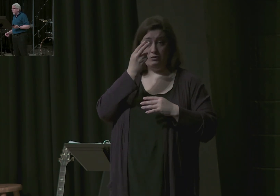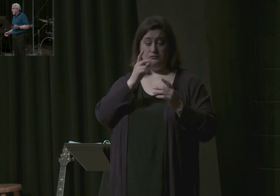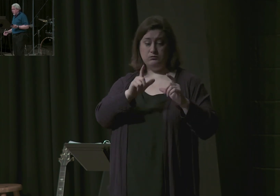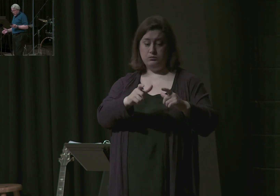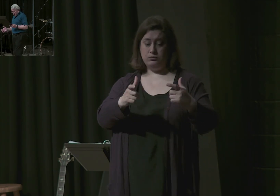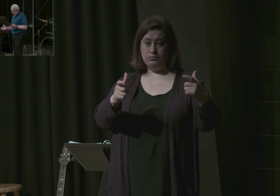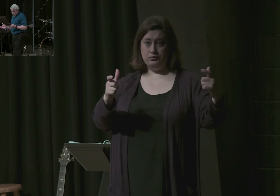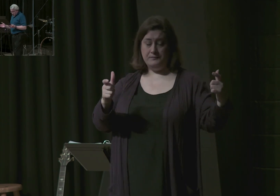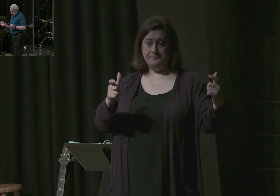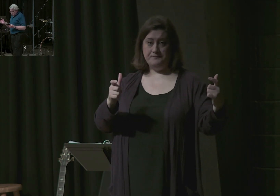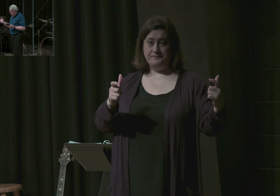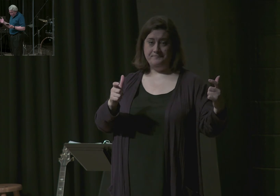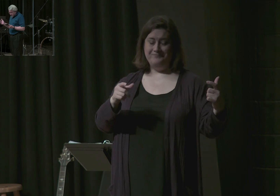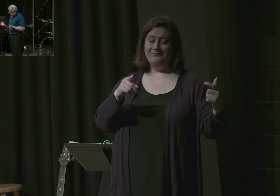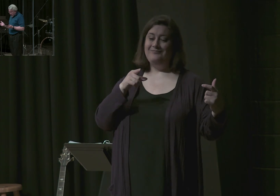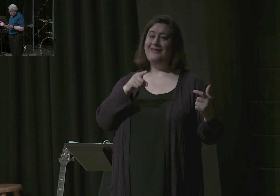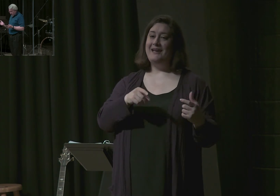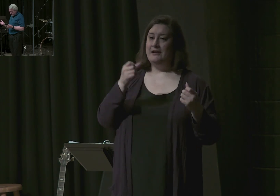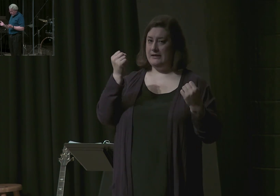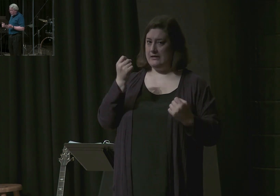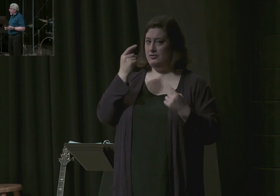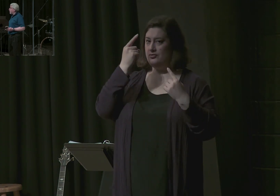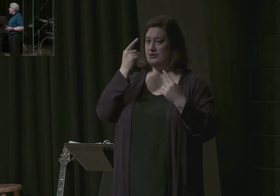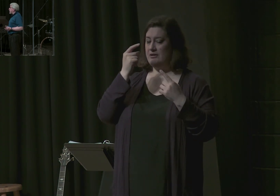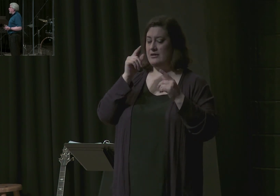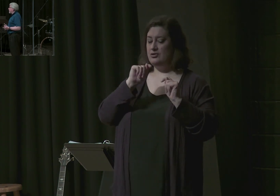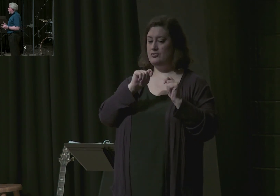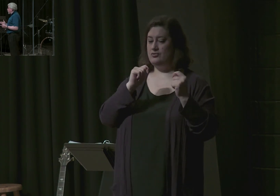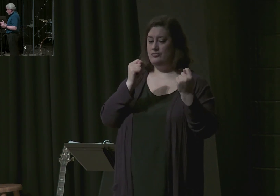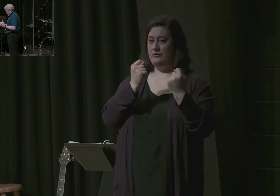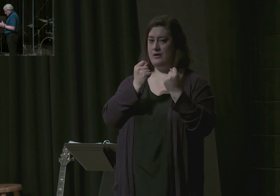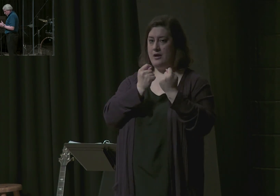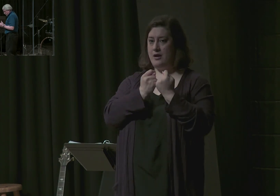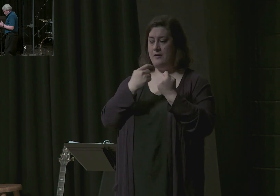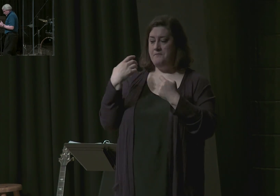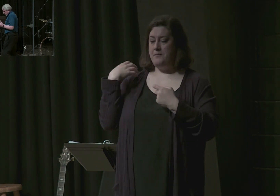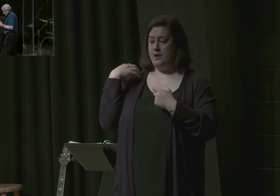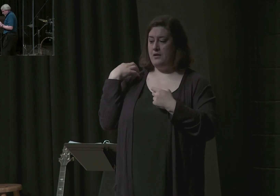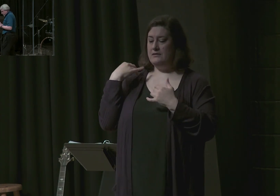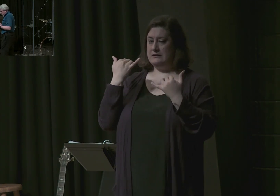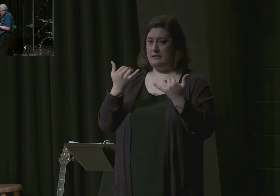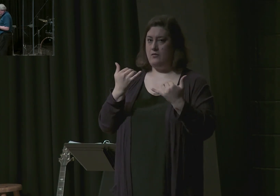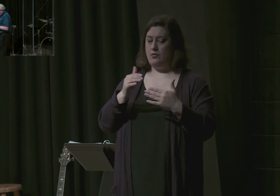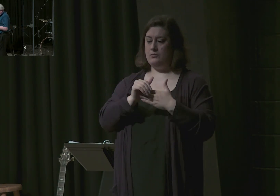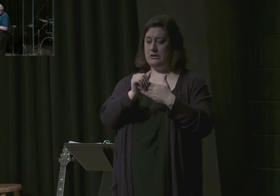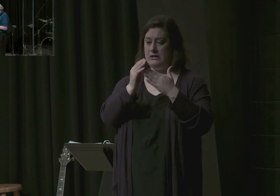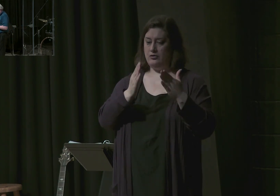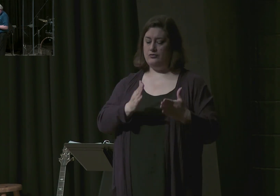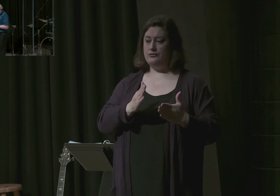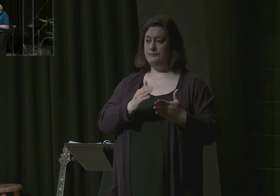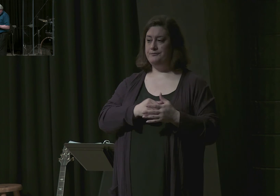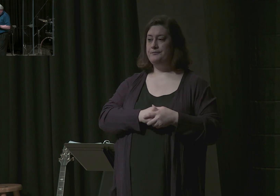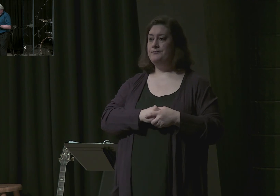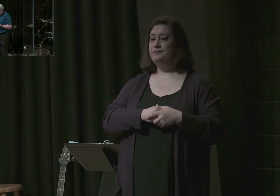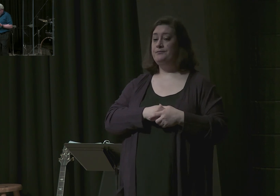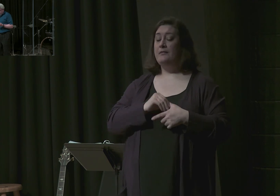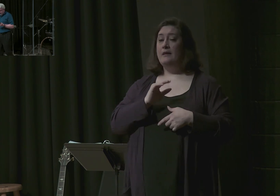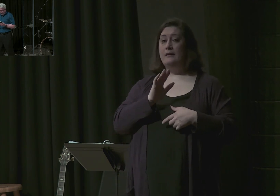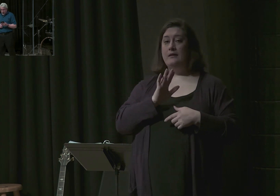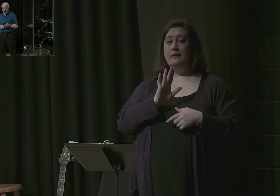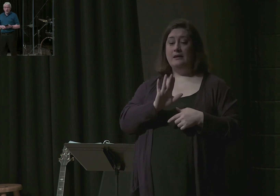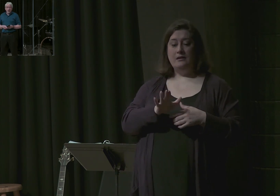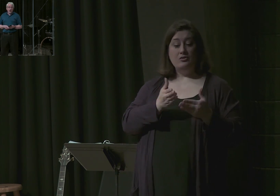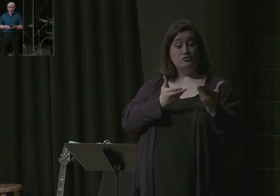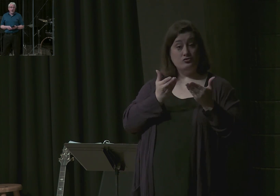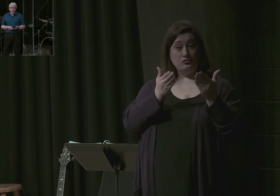goats, but his whole standing as a tribal chieftain grows as he increases his